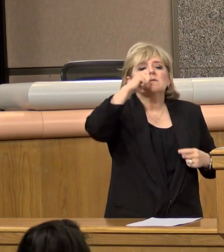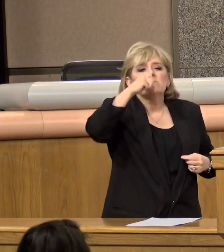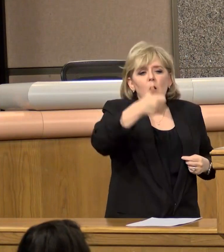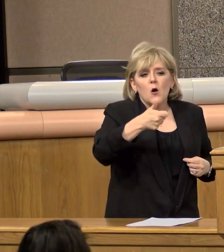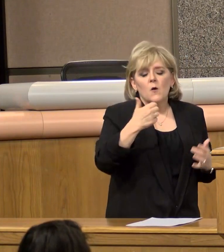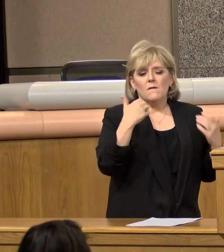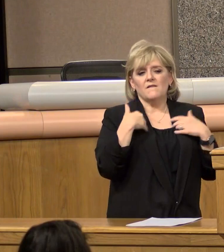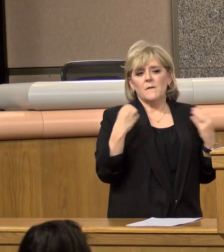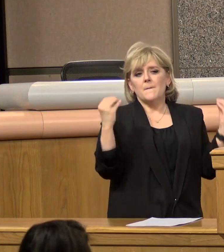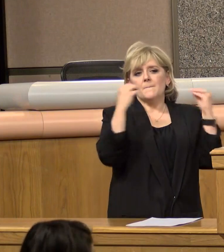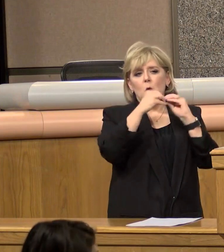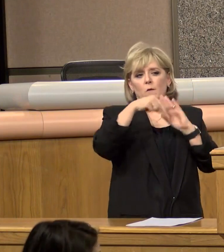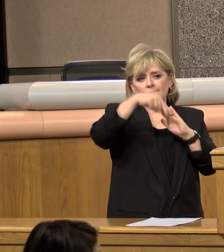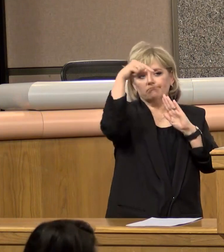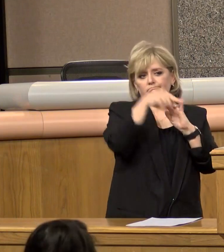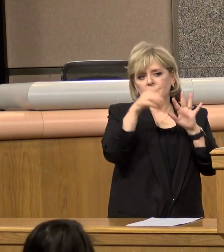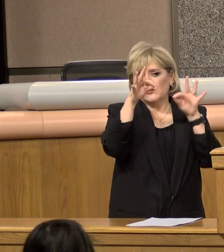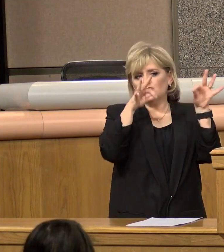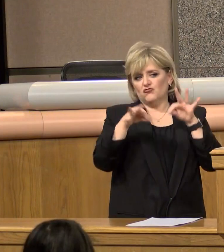guidance on that. Okay. Thank you.